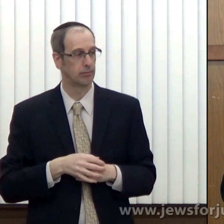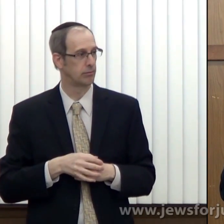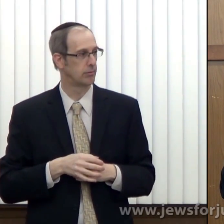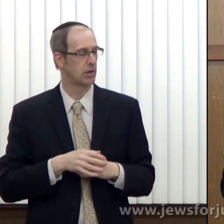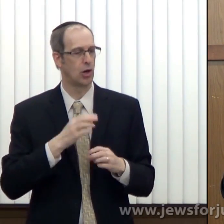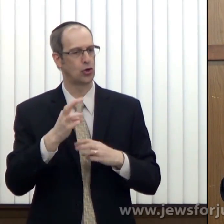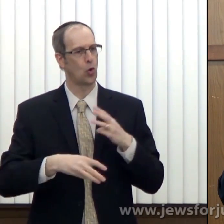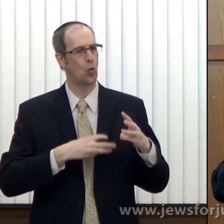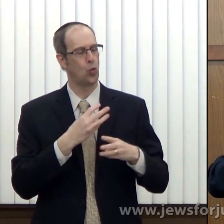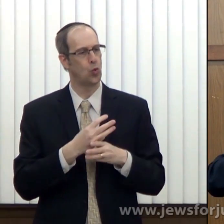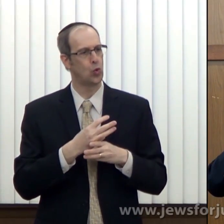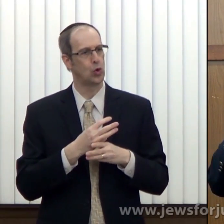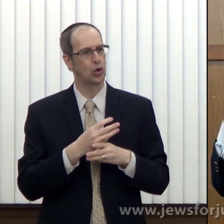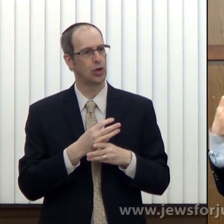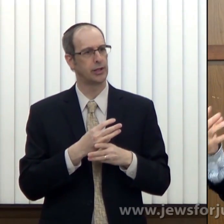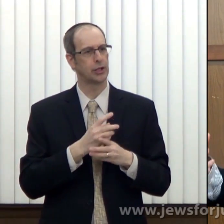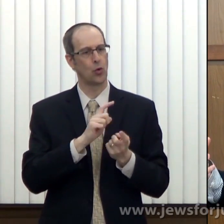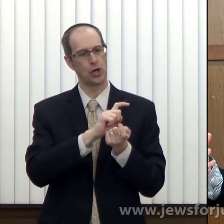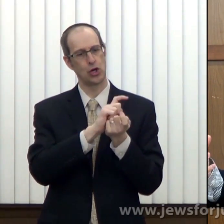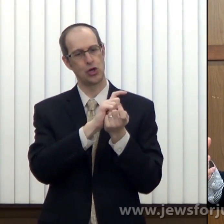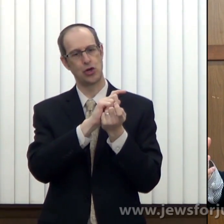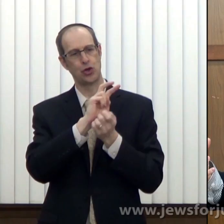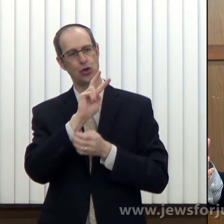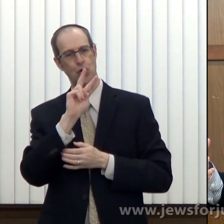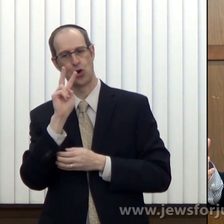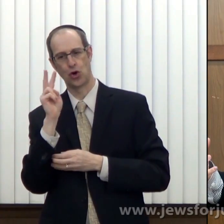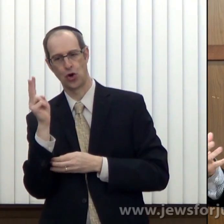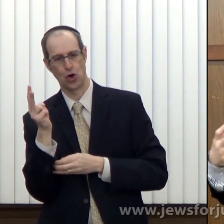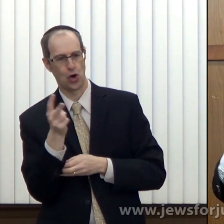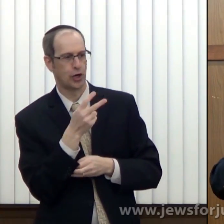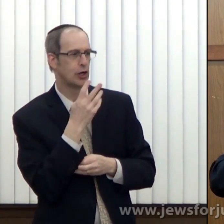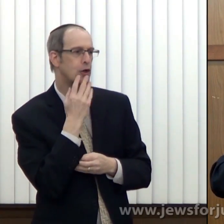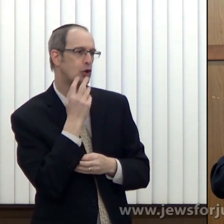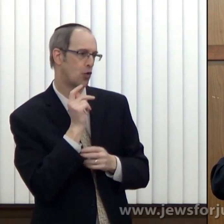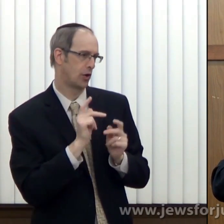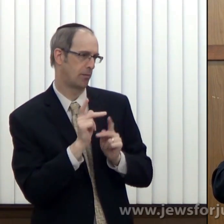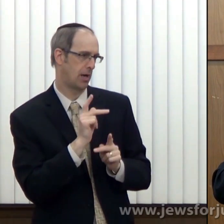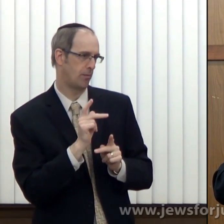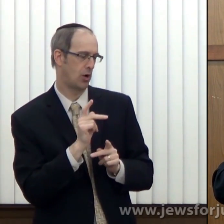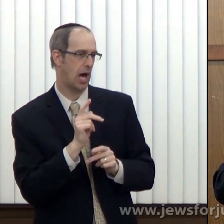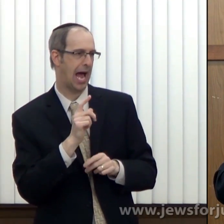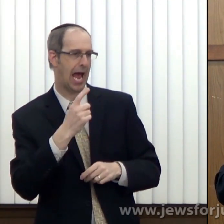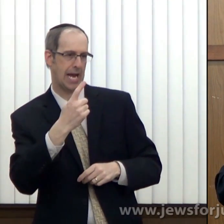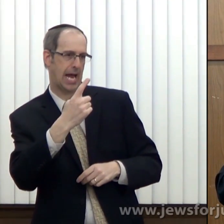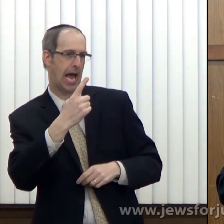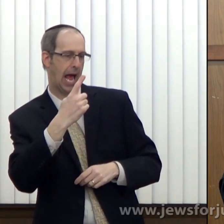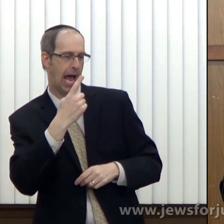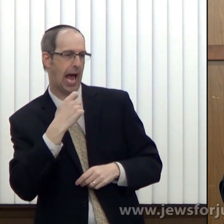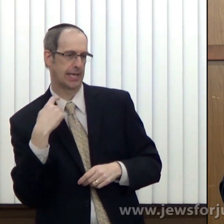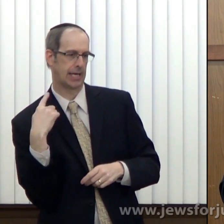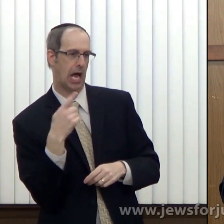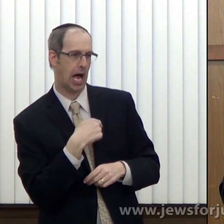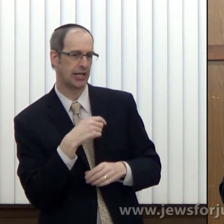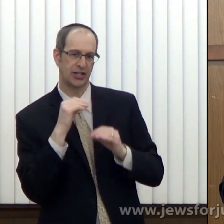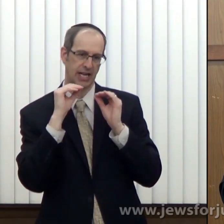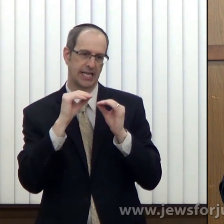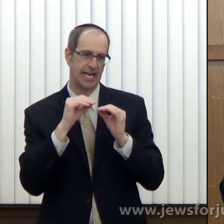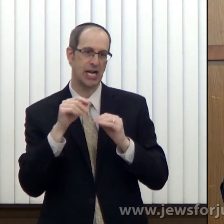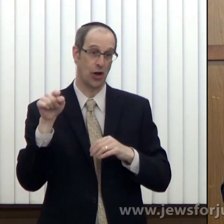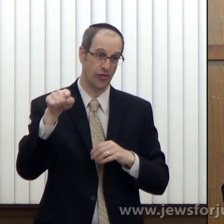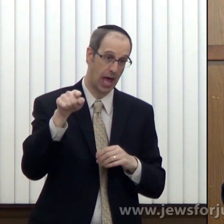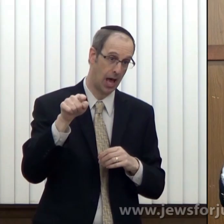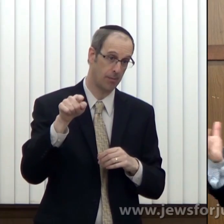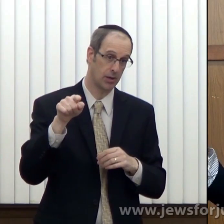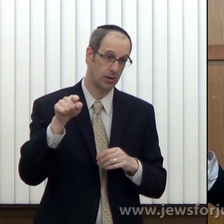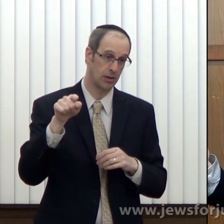the world is going to turn to the Jewish people and ask us to teach them about God.